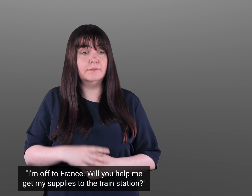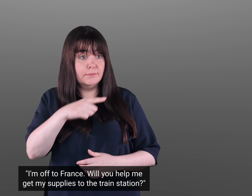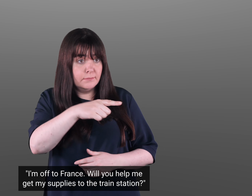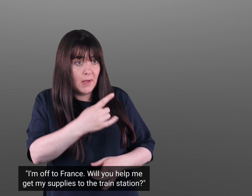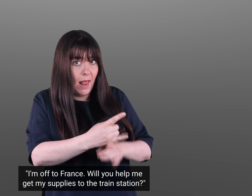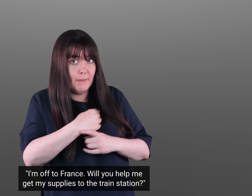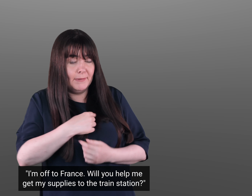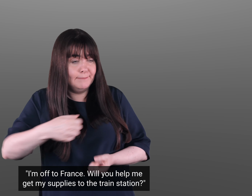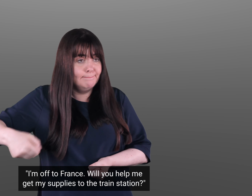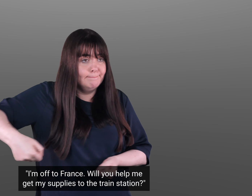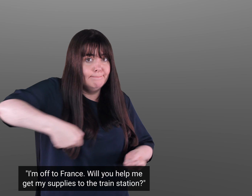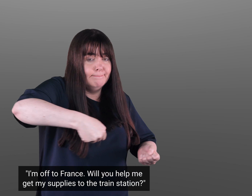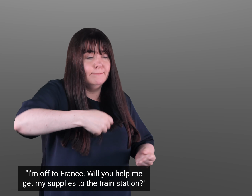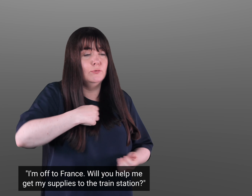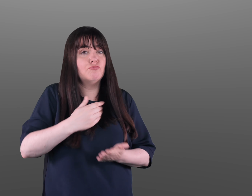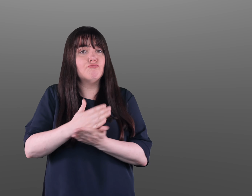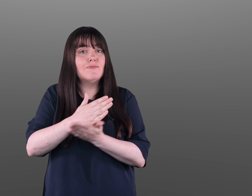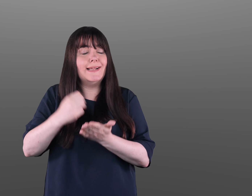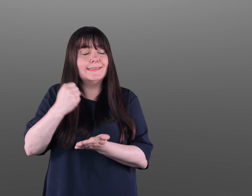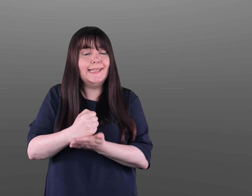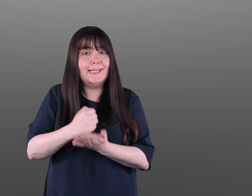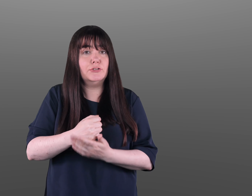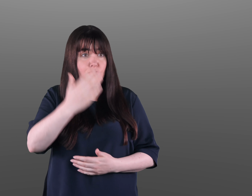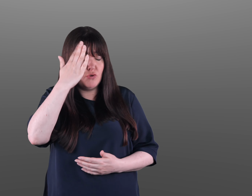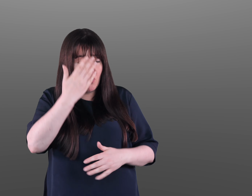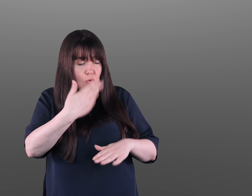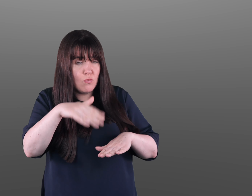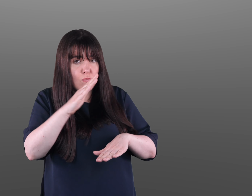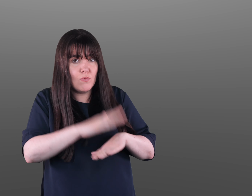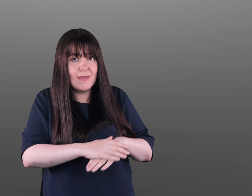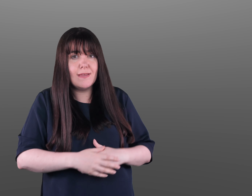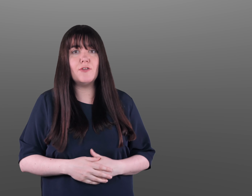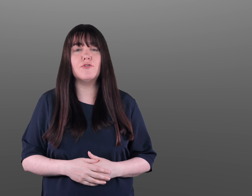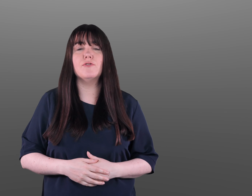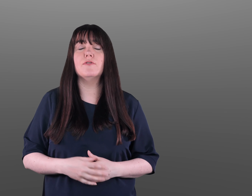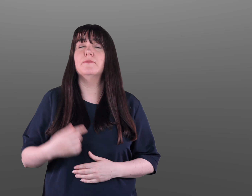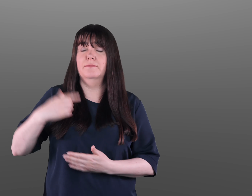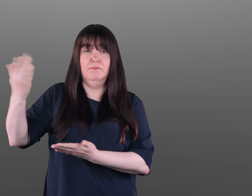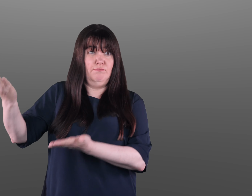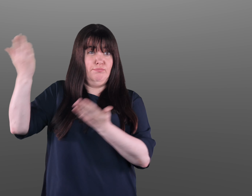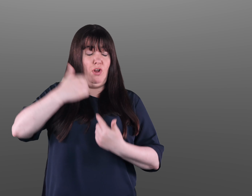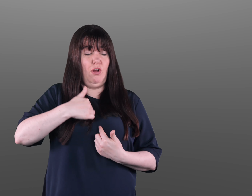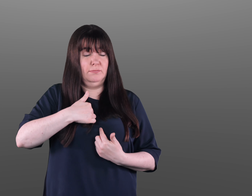"Will you help me get my supplies to the train station? Do you know the way?" I didn't, but I helped him until we found